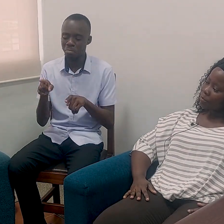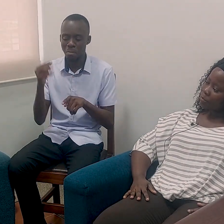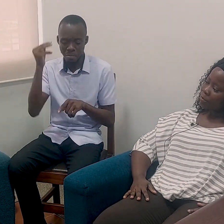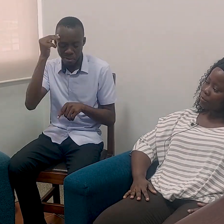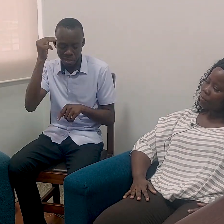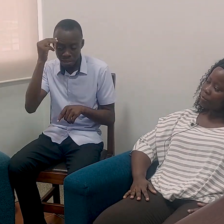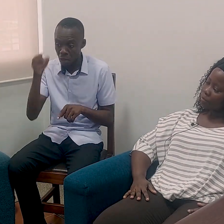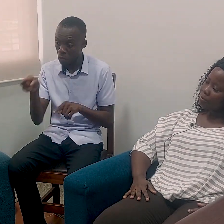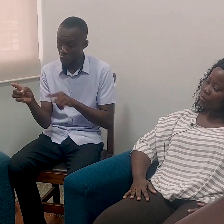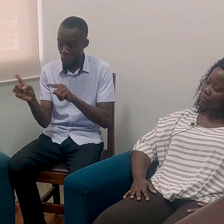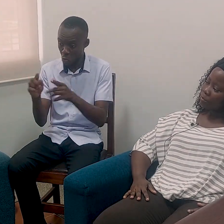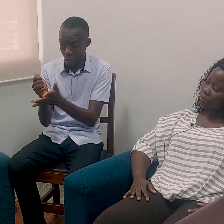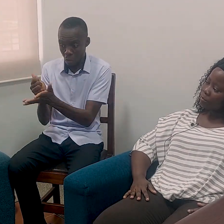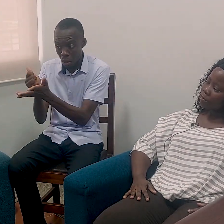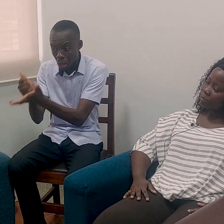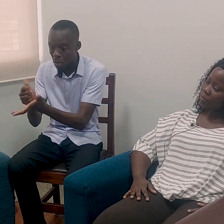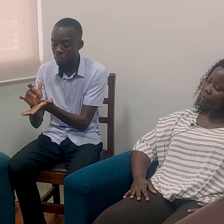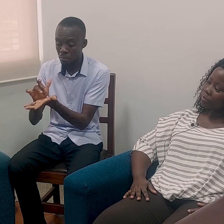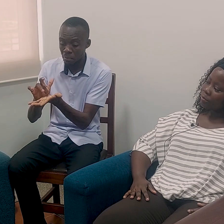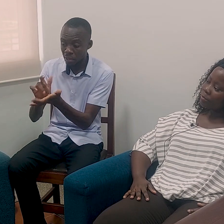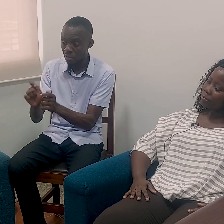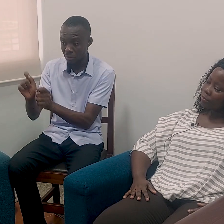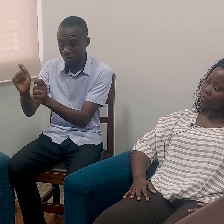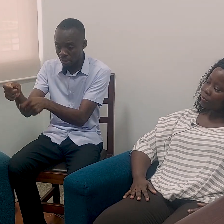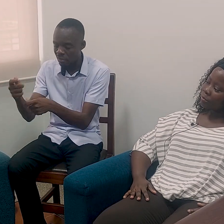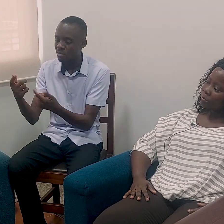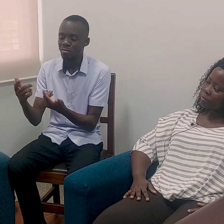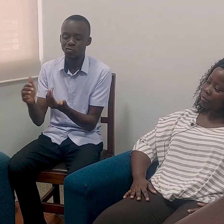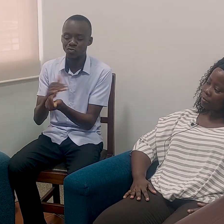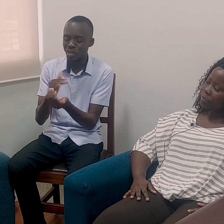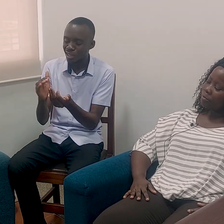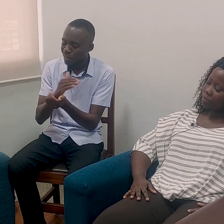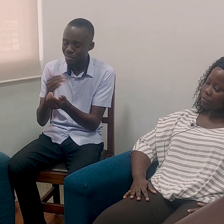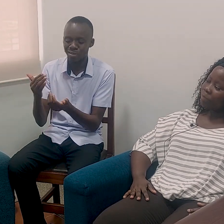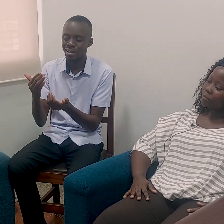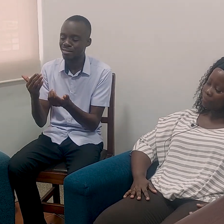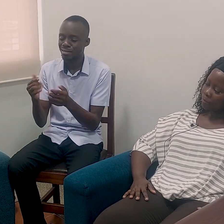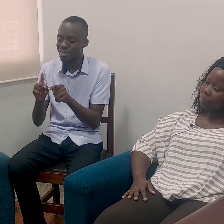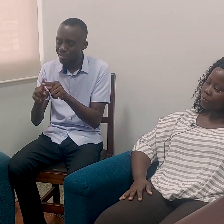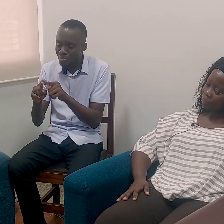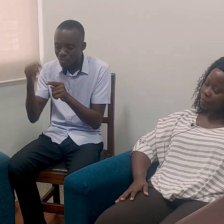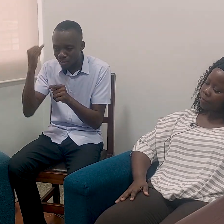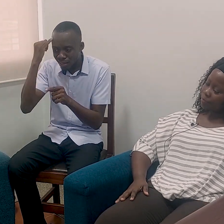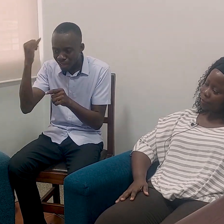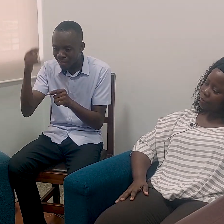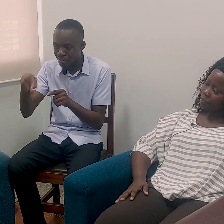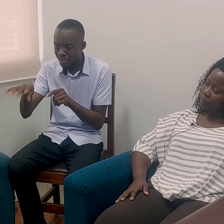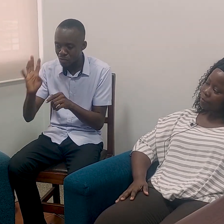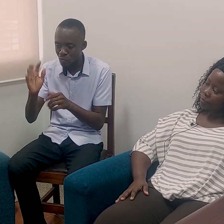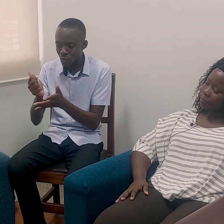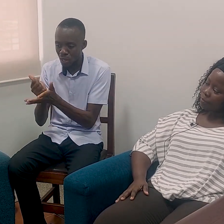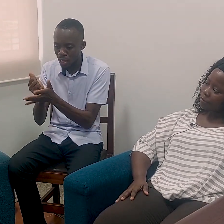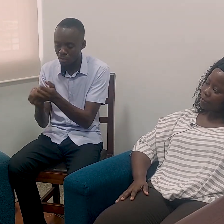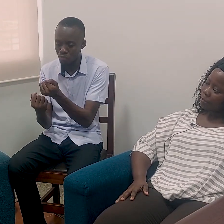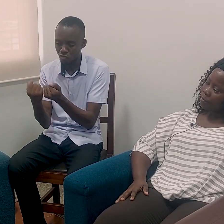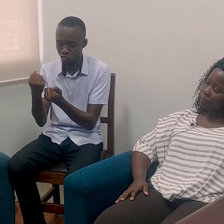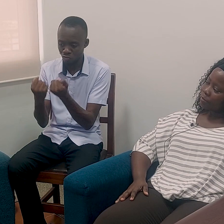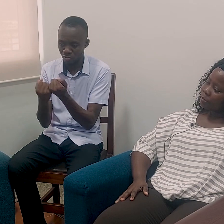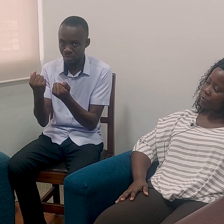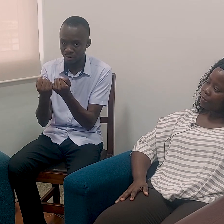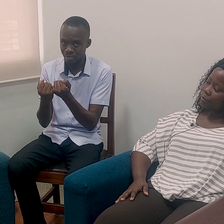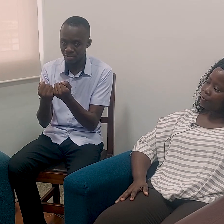the therapy that you're even doing, right, the strategies that you come up with, the ideas that you generate, you still have